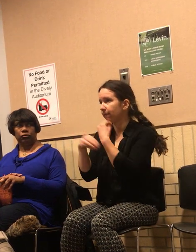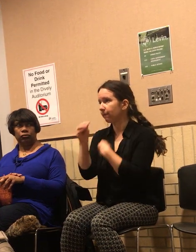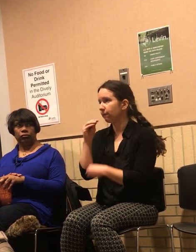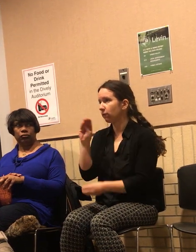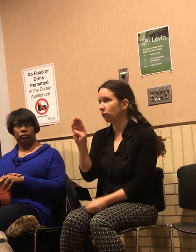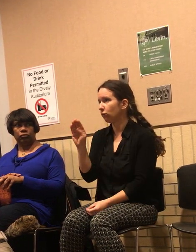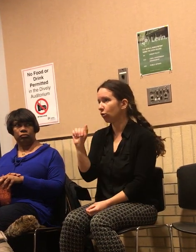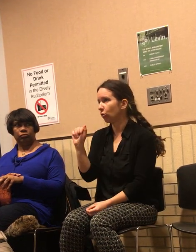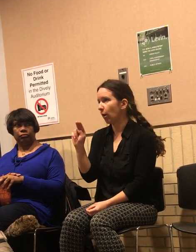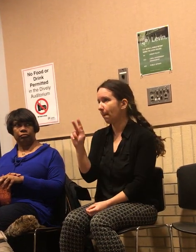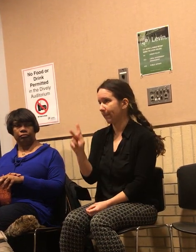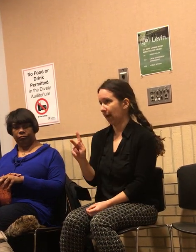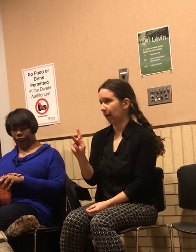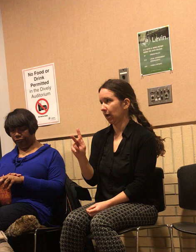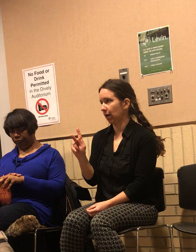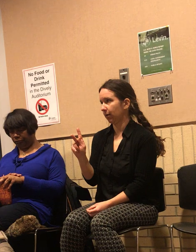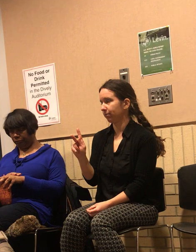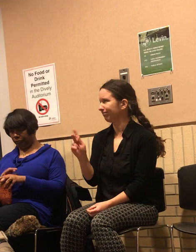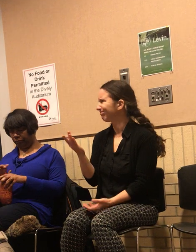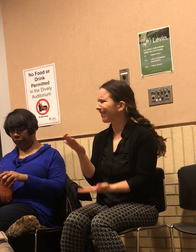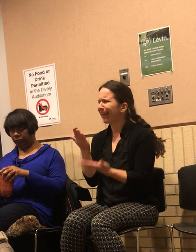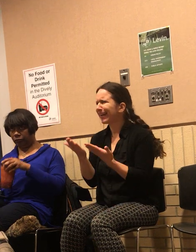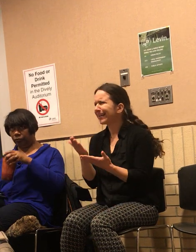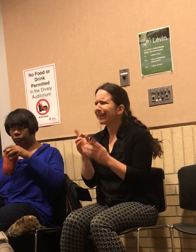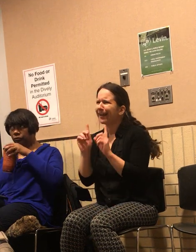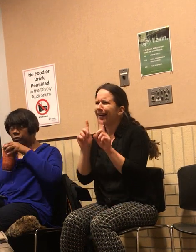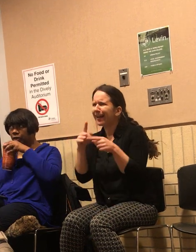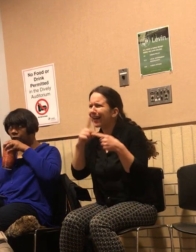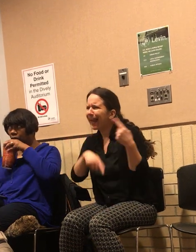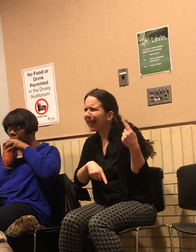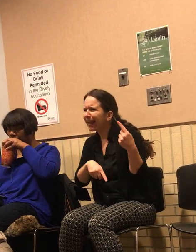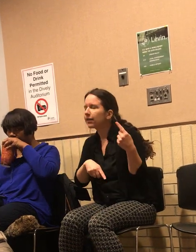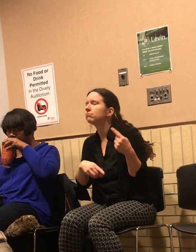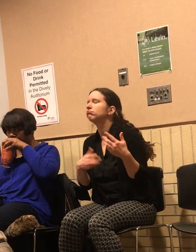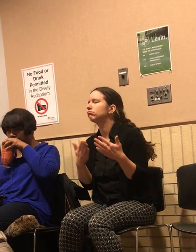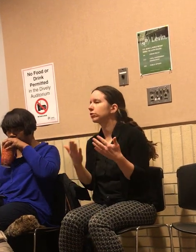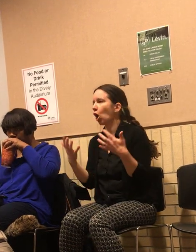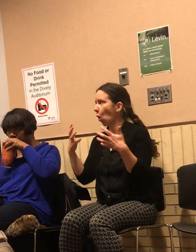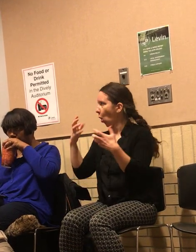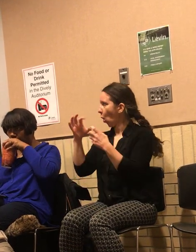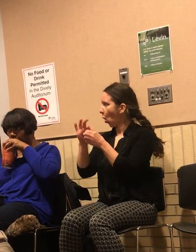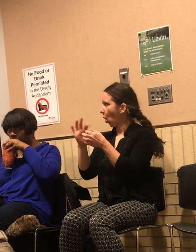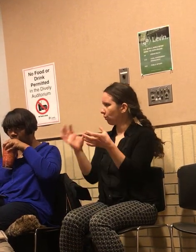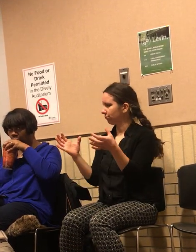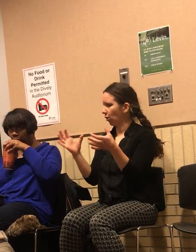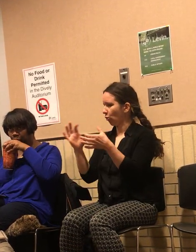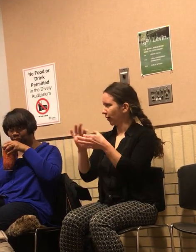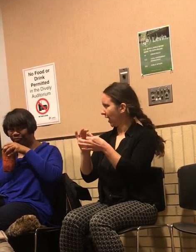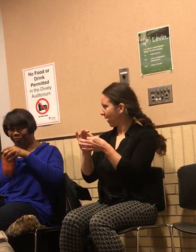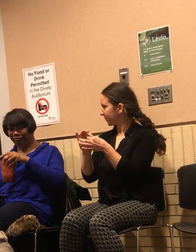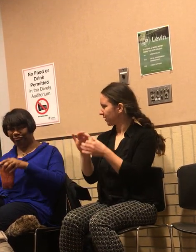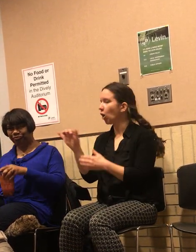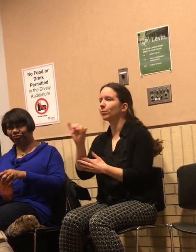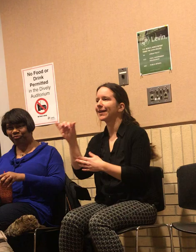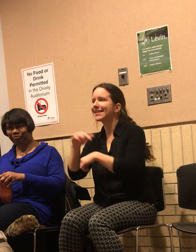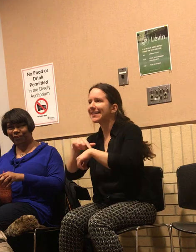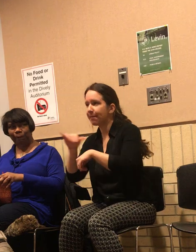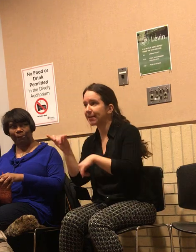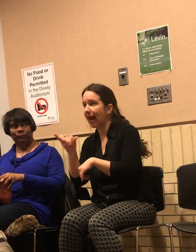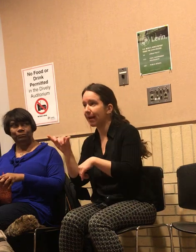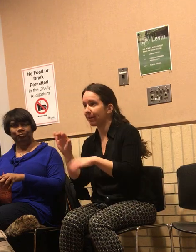well, I can't go to that because it overlaps with this class. Well, lucky for you, I really like community service. So if